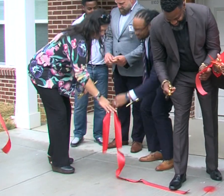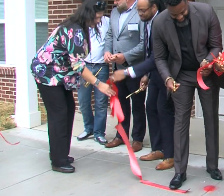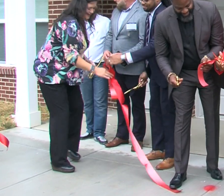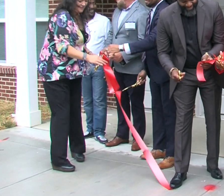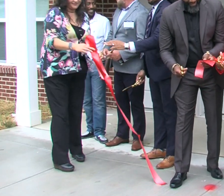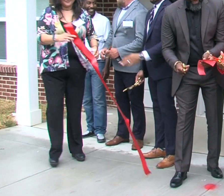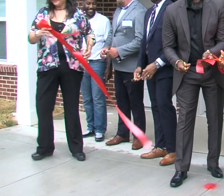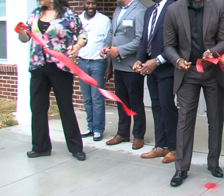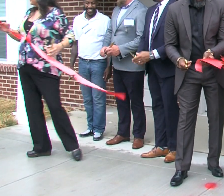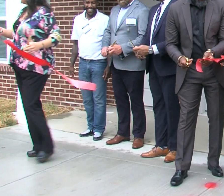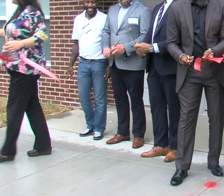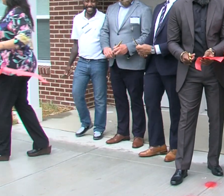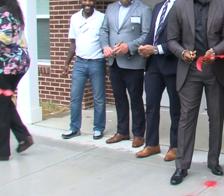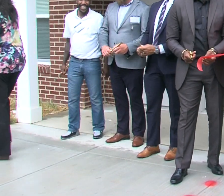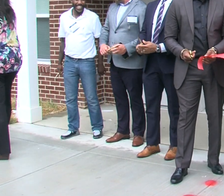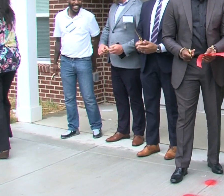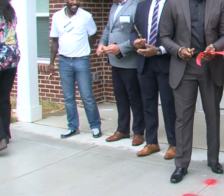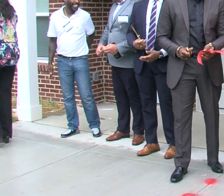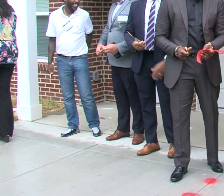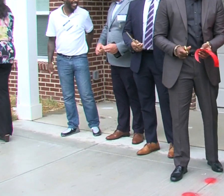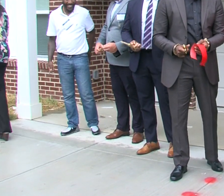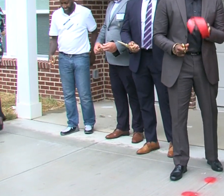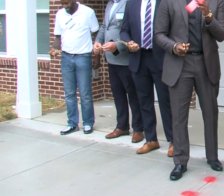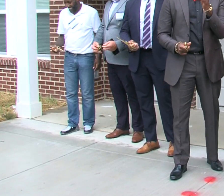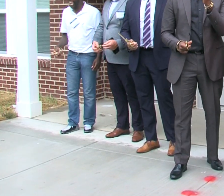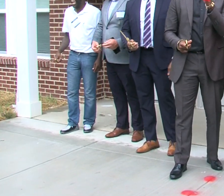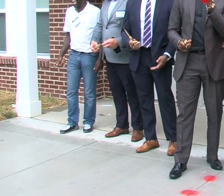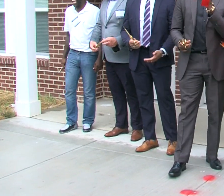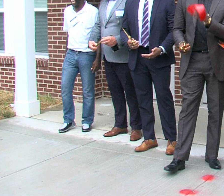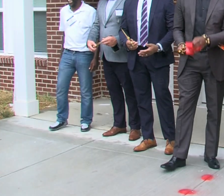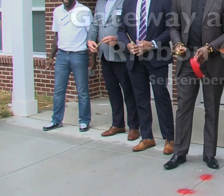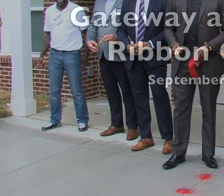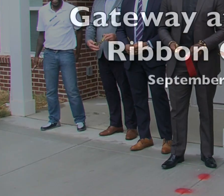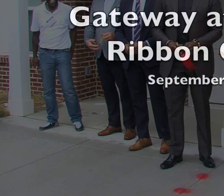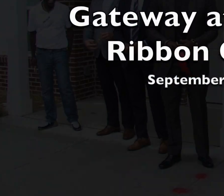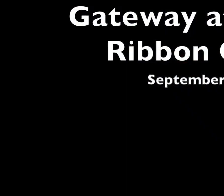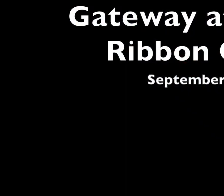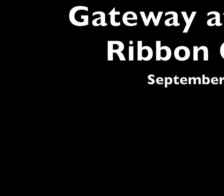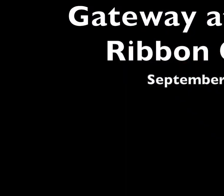There you go.